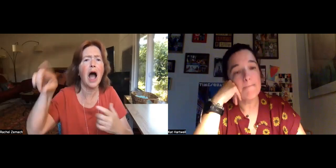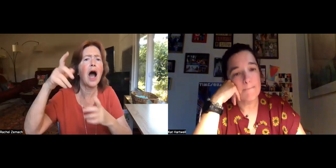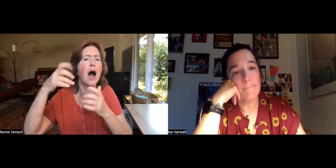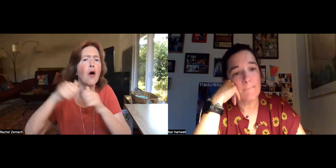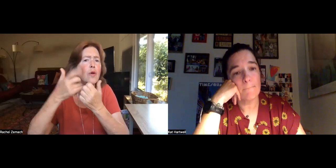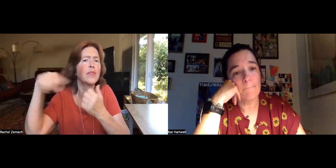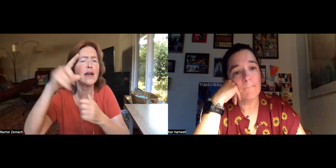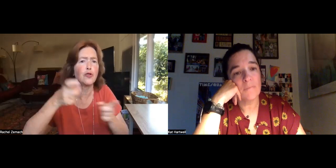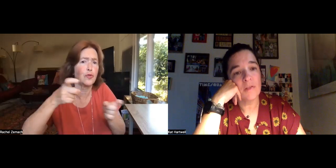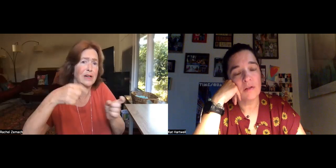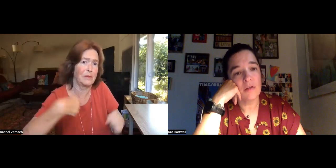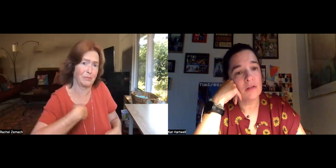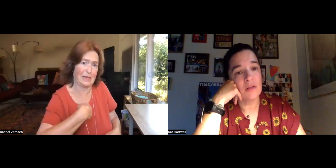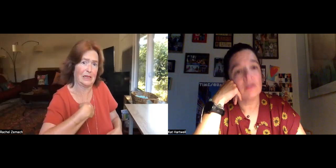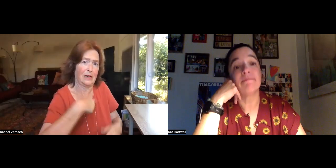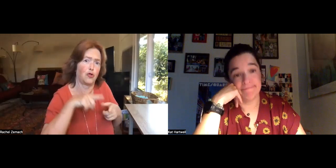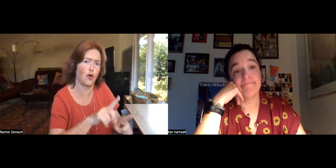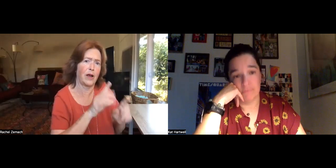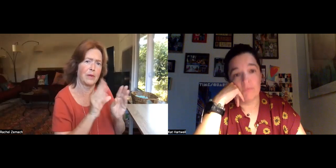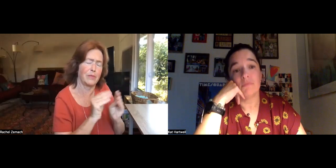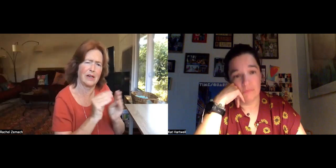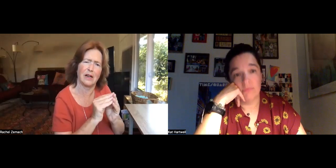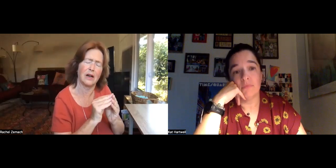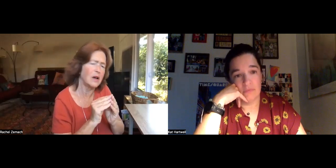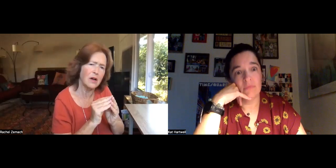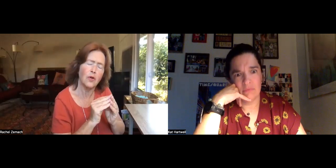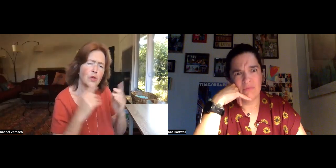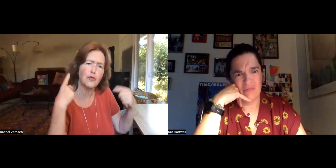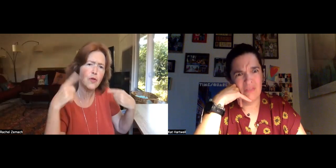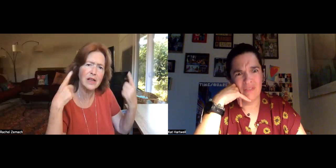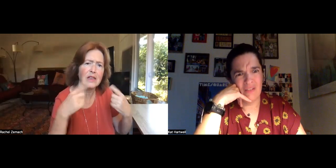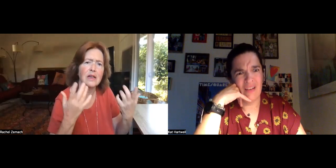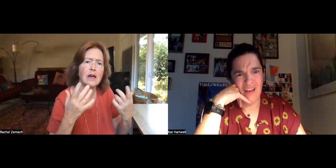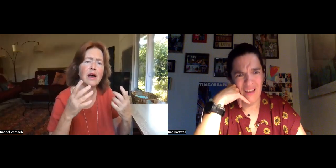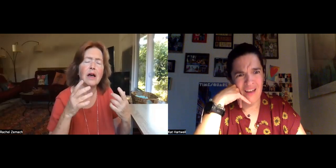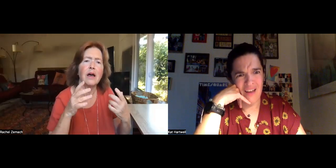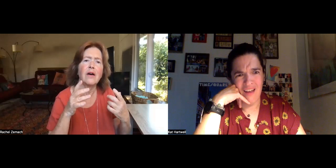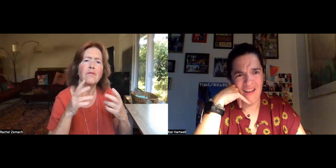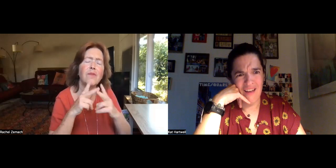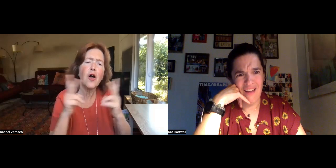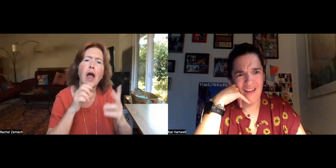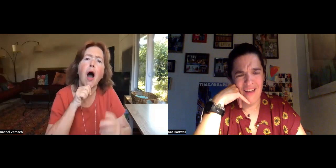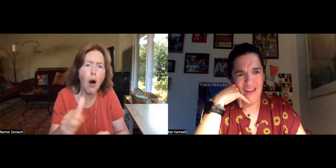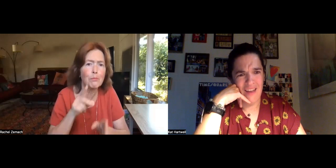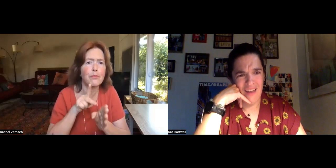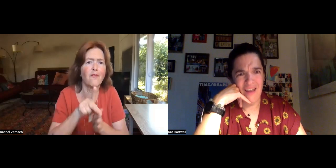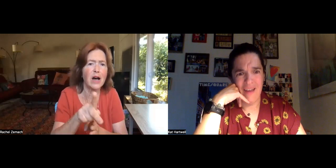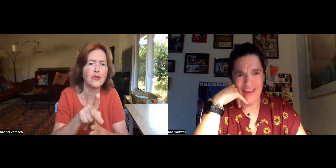truth, how they treated me during the meeting, crazy, but unprofessional.